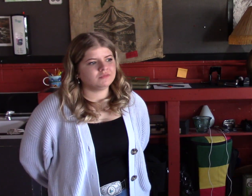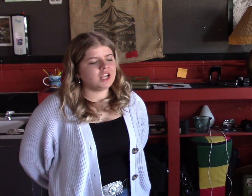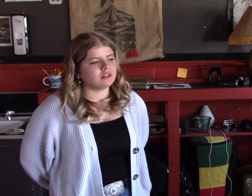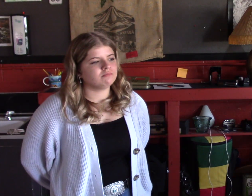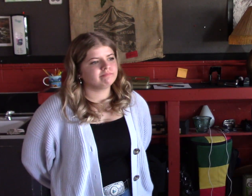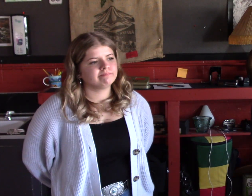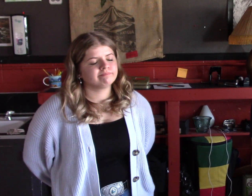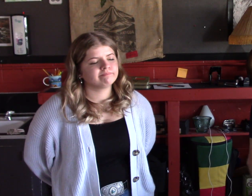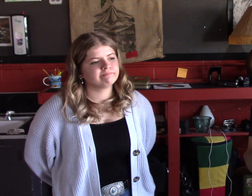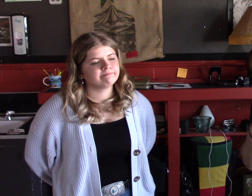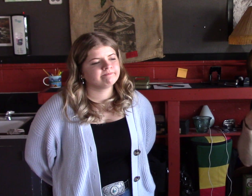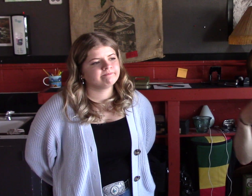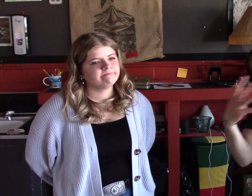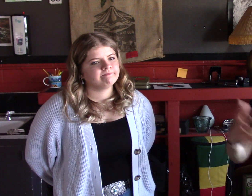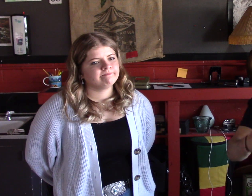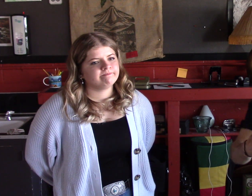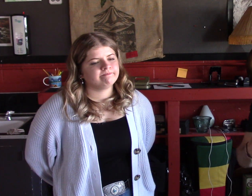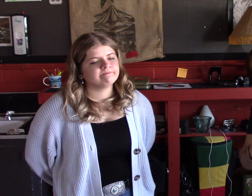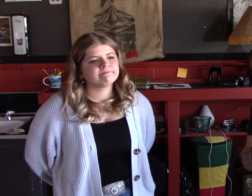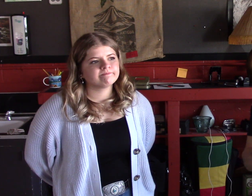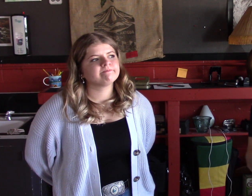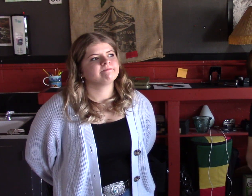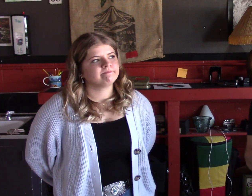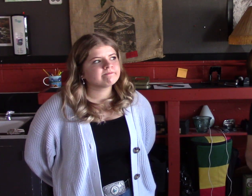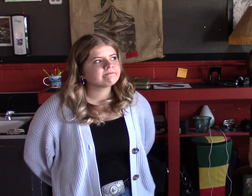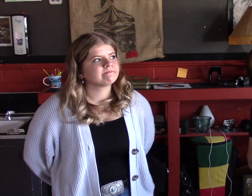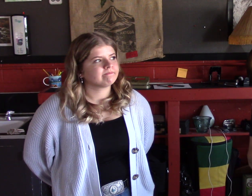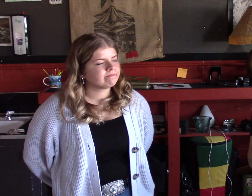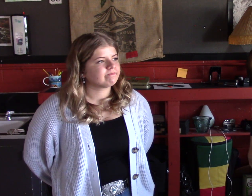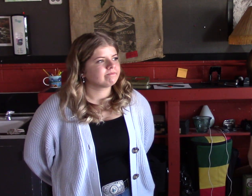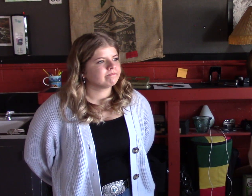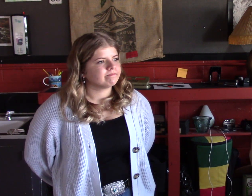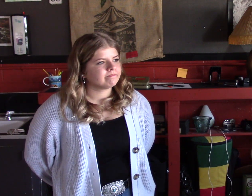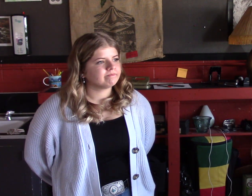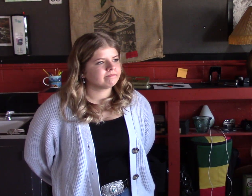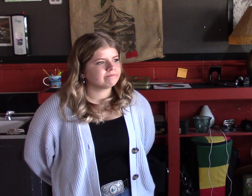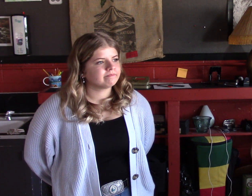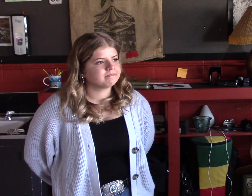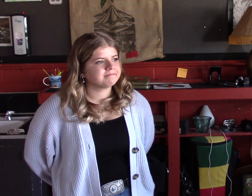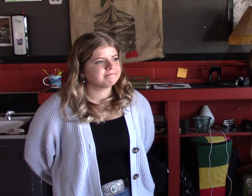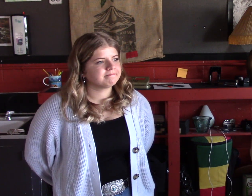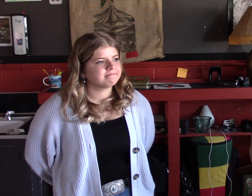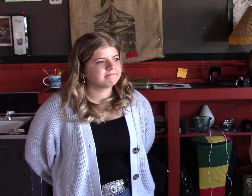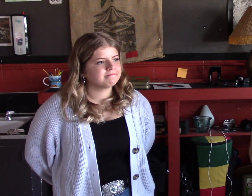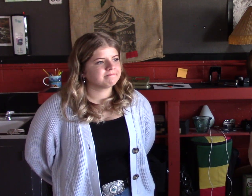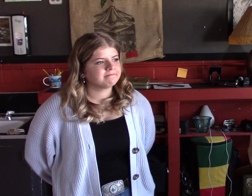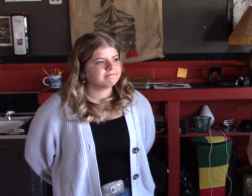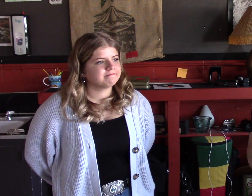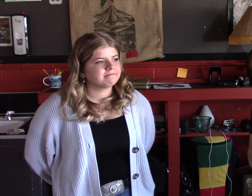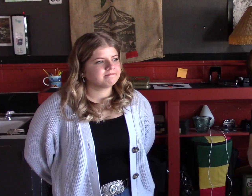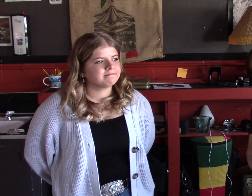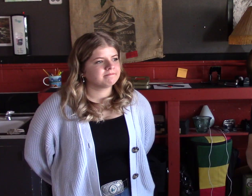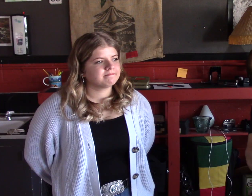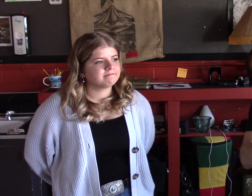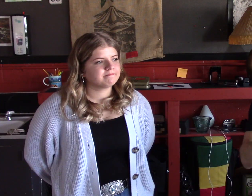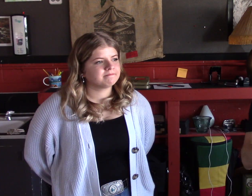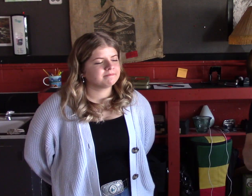alternative to use that, right? So remember from the first video, like, at least 70